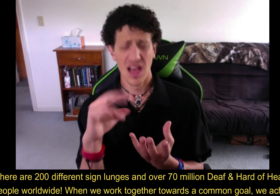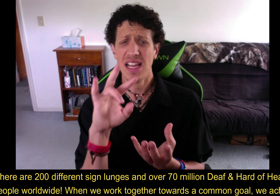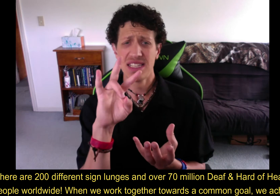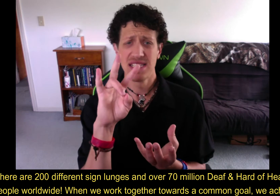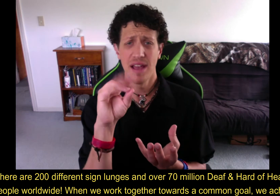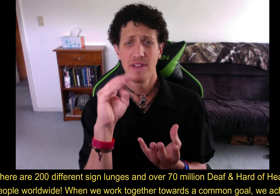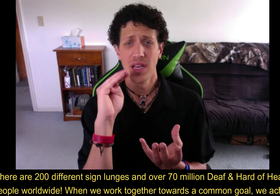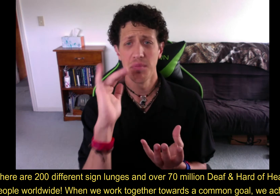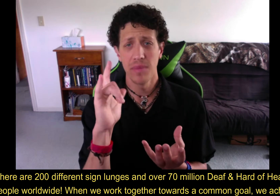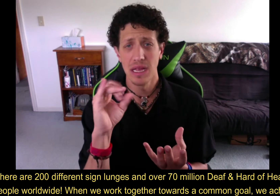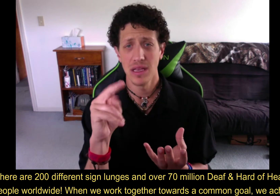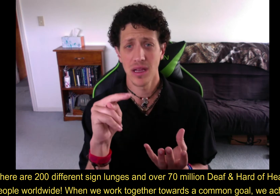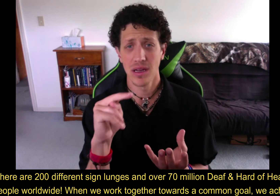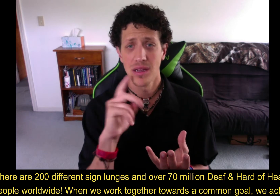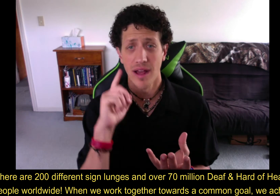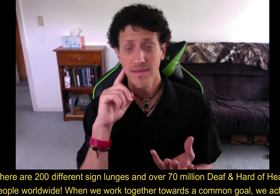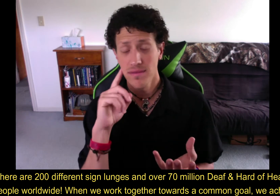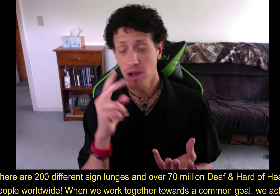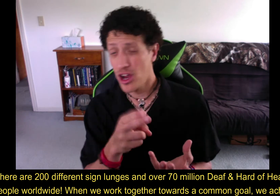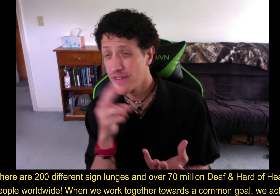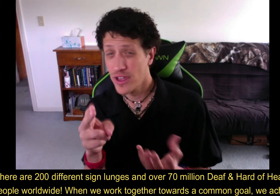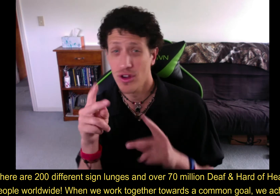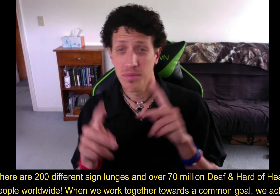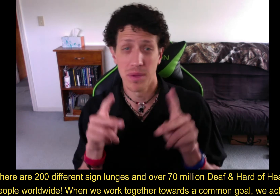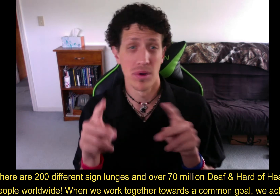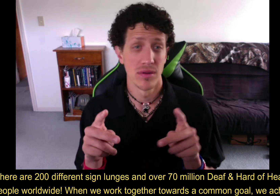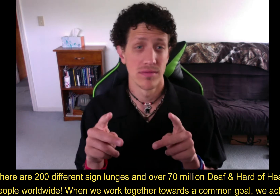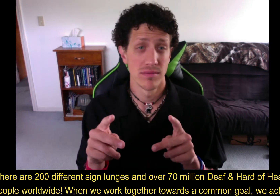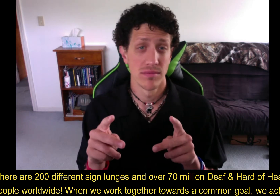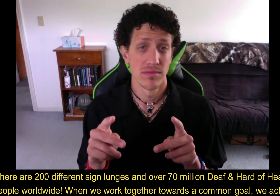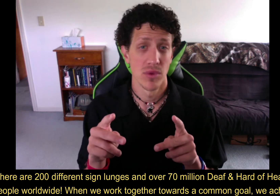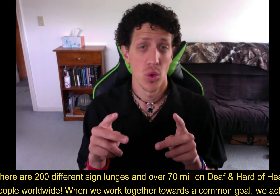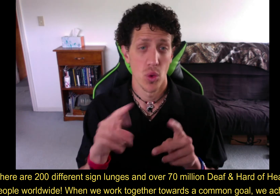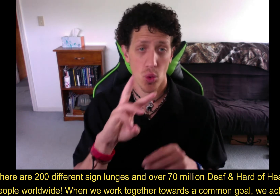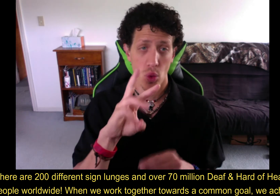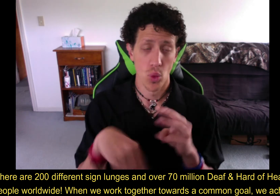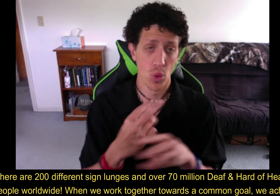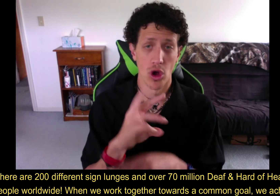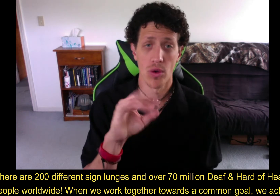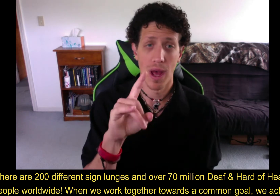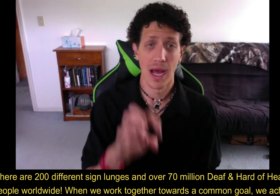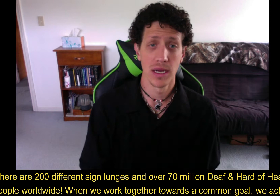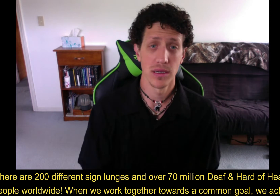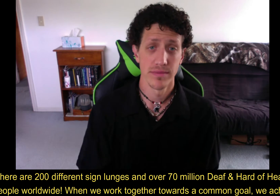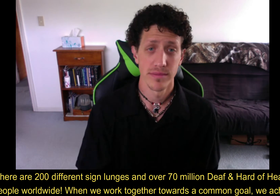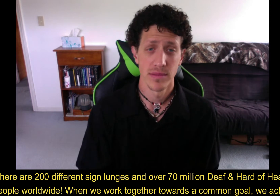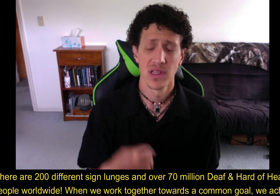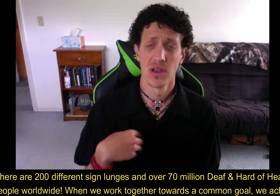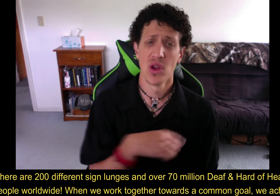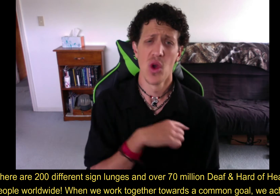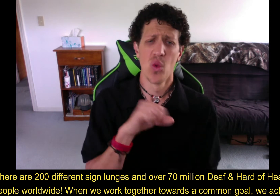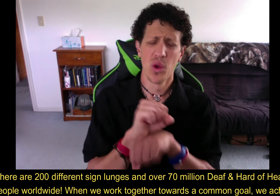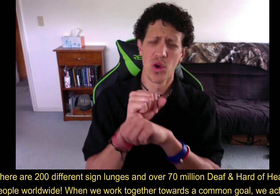70 million deaf, hard of hearing people worldwide. We work,